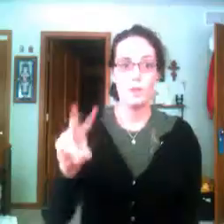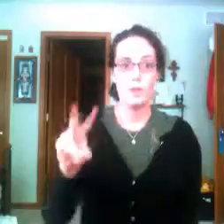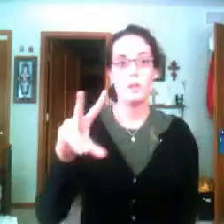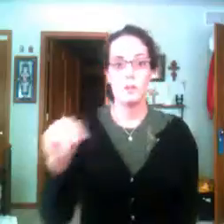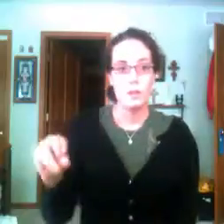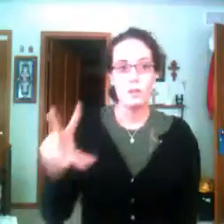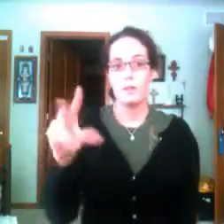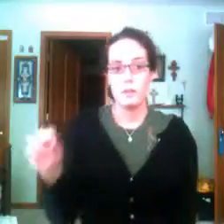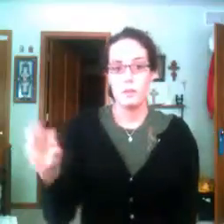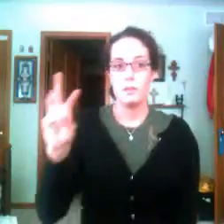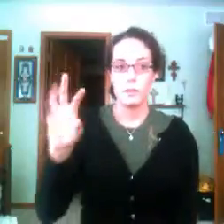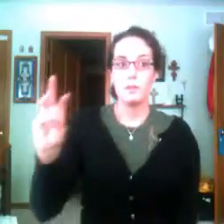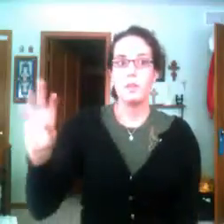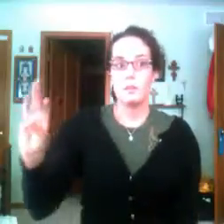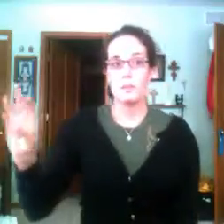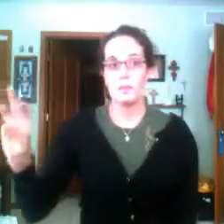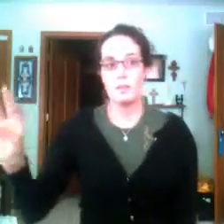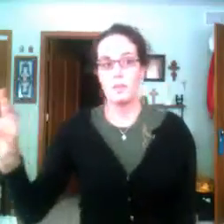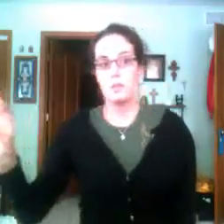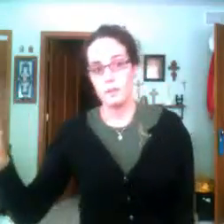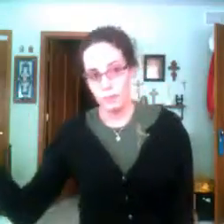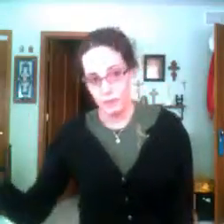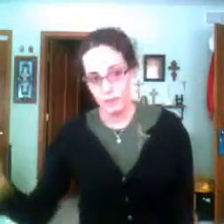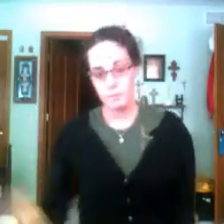to keep getting 6, 6, 6, 6, 6, 6, 6 forever.